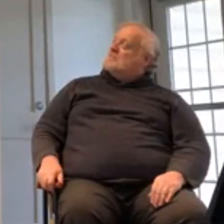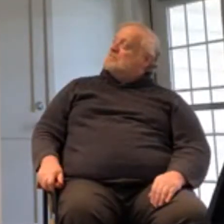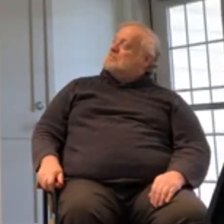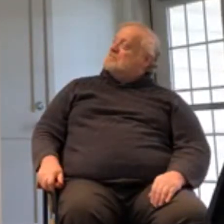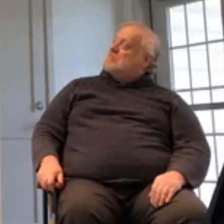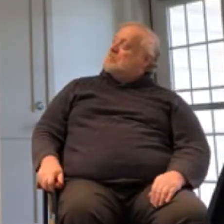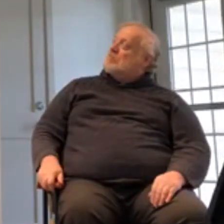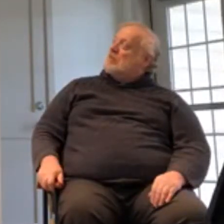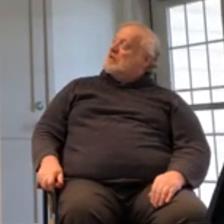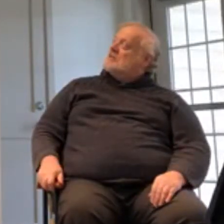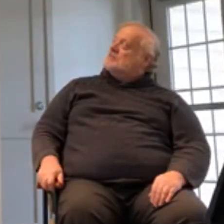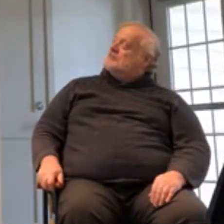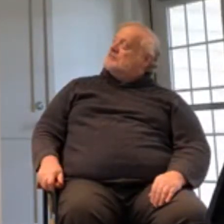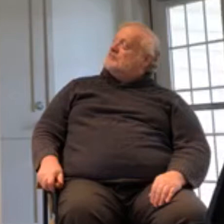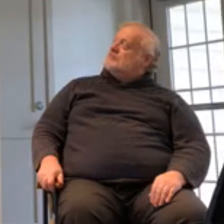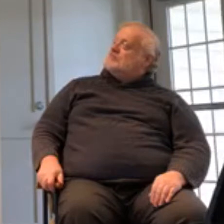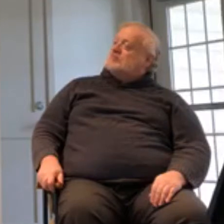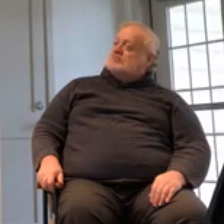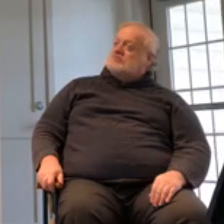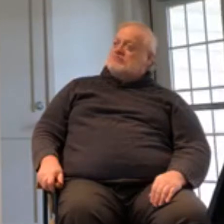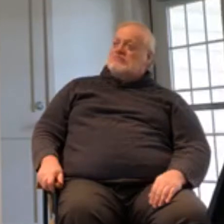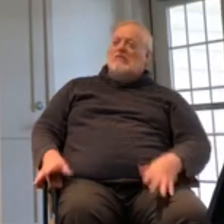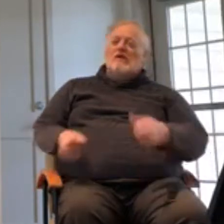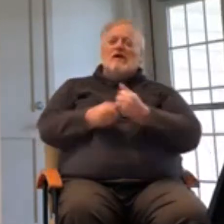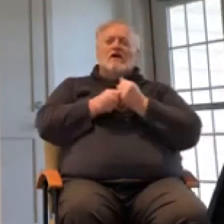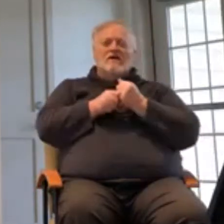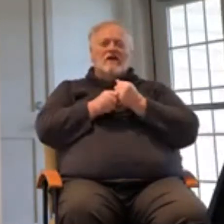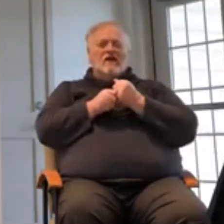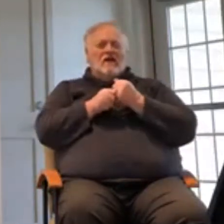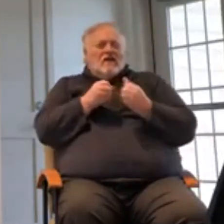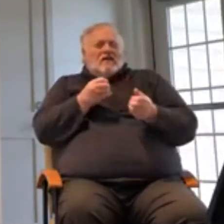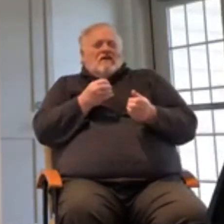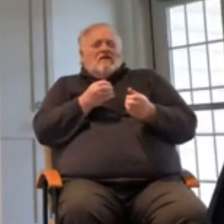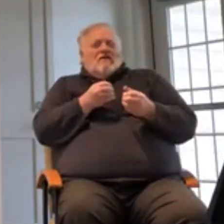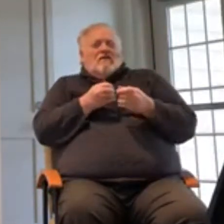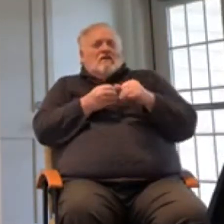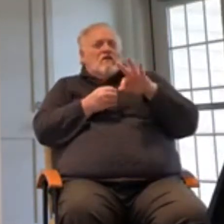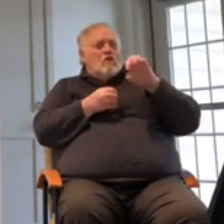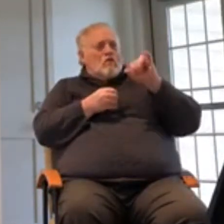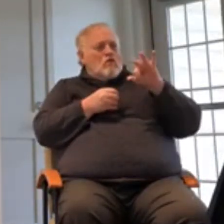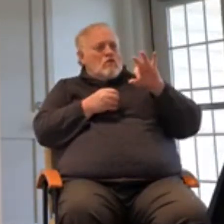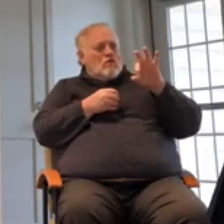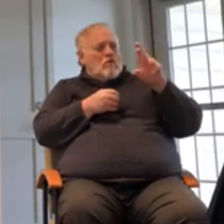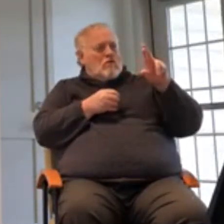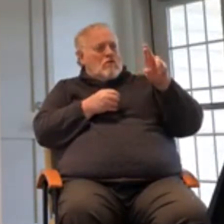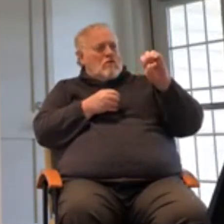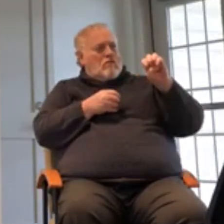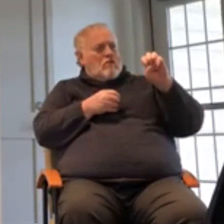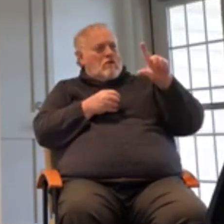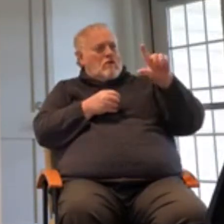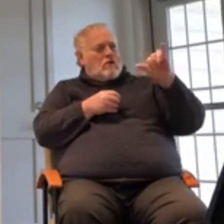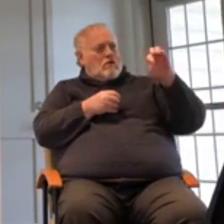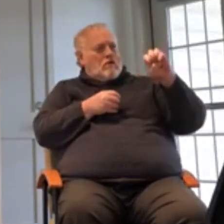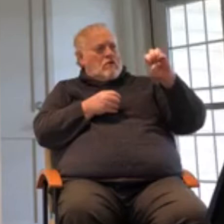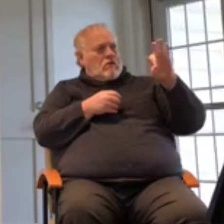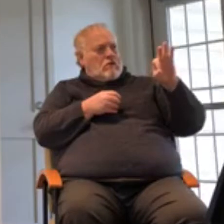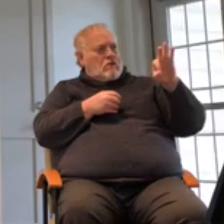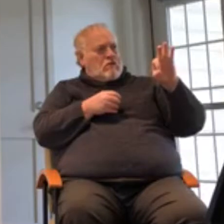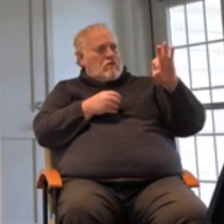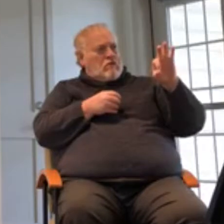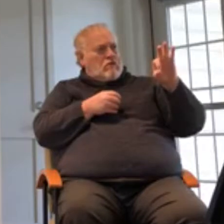Just to get relief, to get these flies, to get the annoyance away from them.